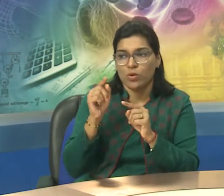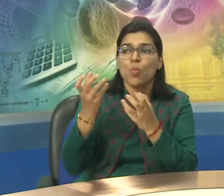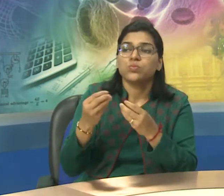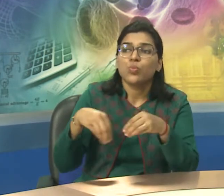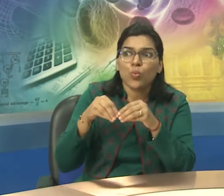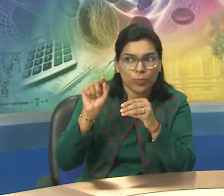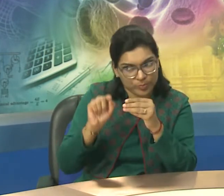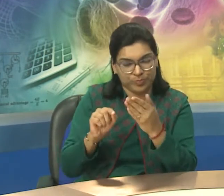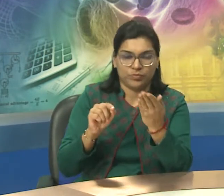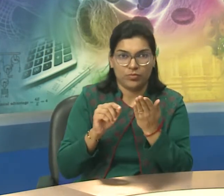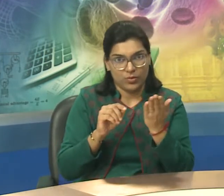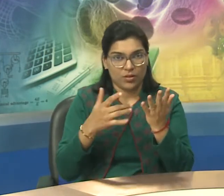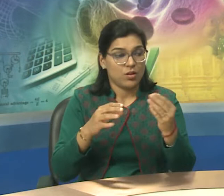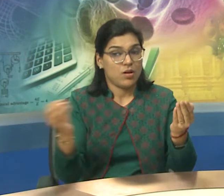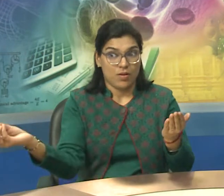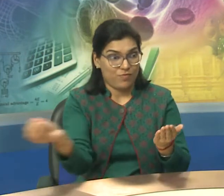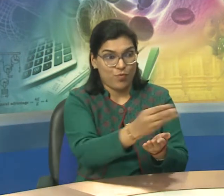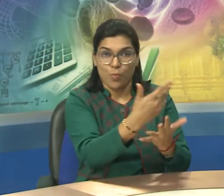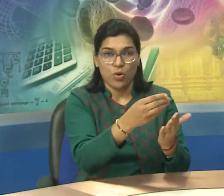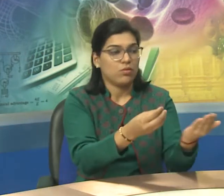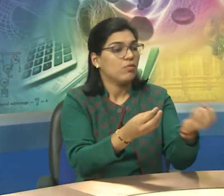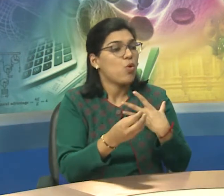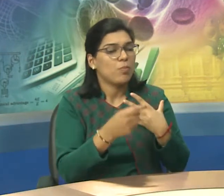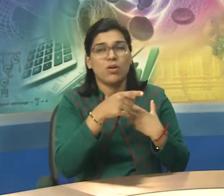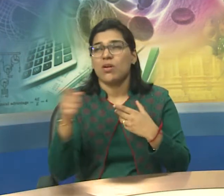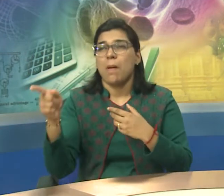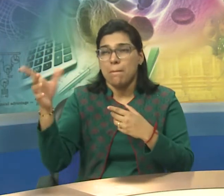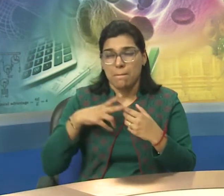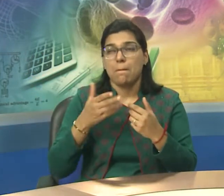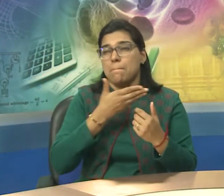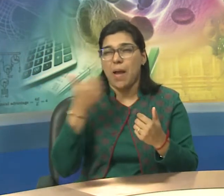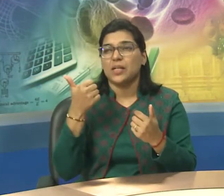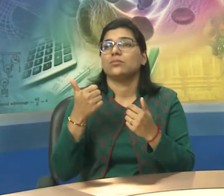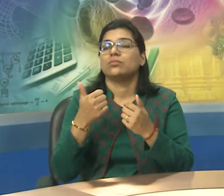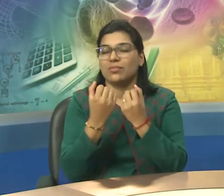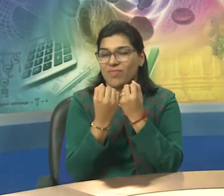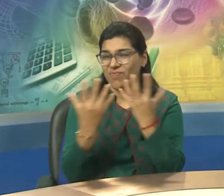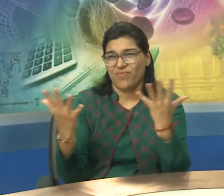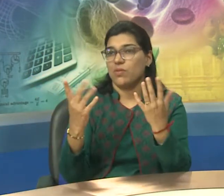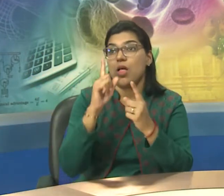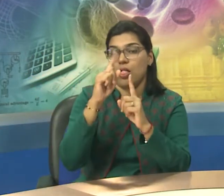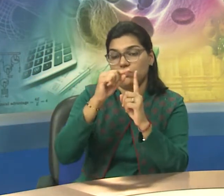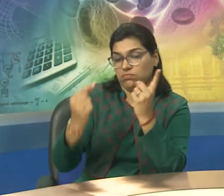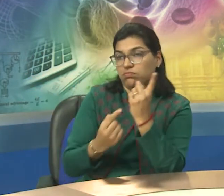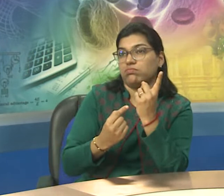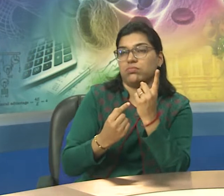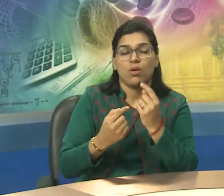BPOs help companies to do customer retention also by